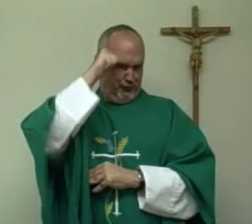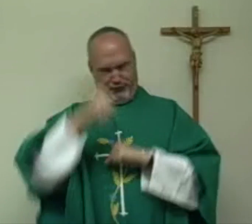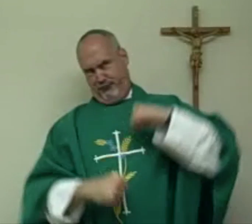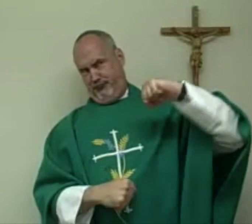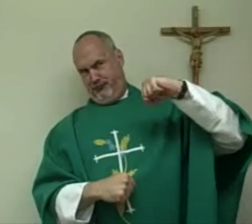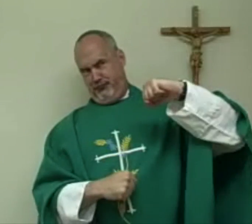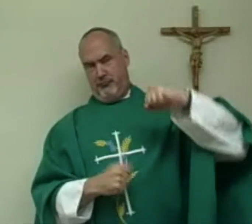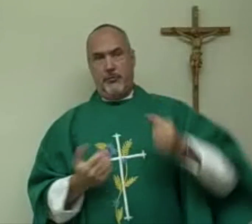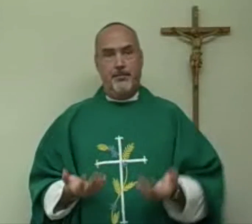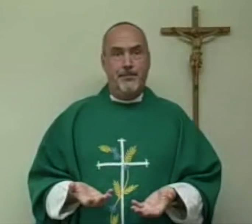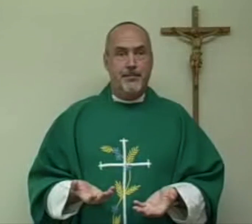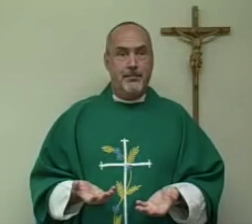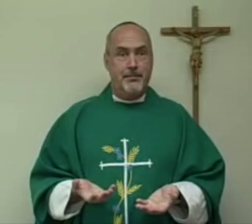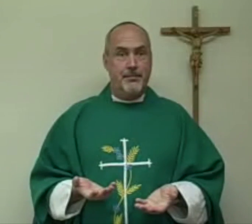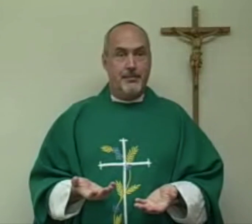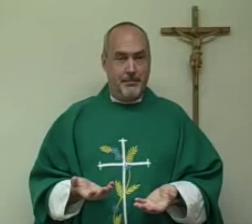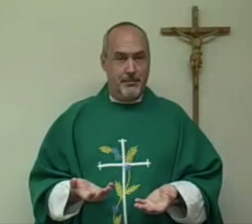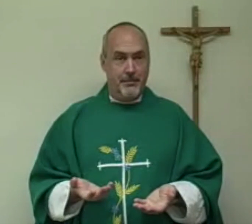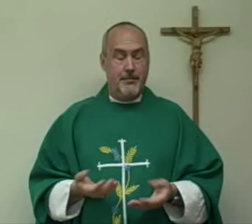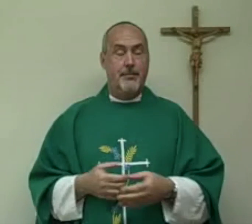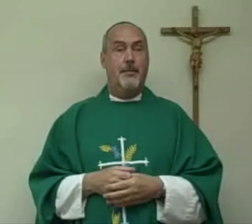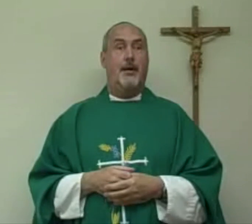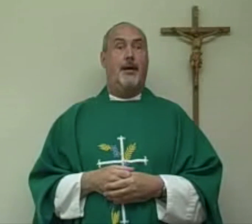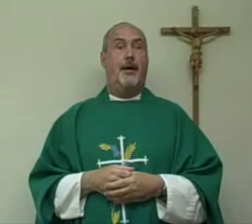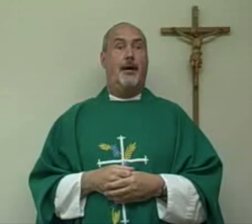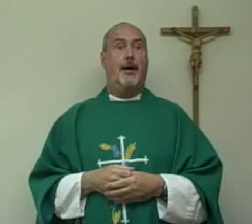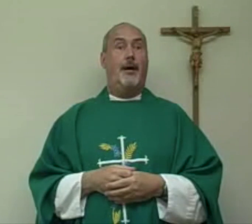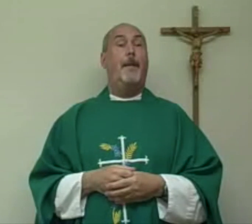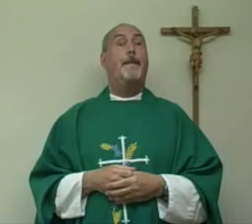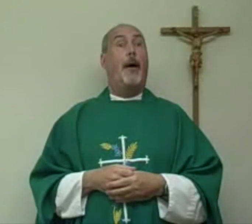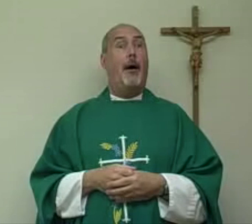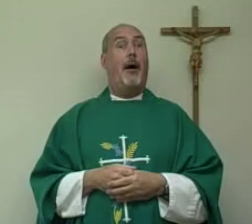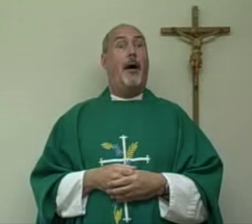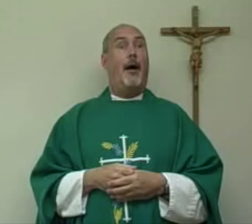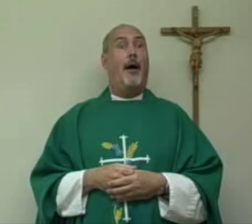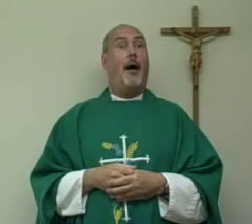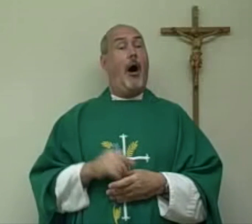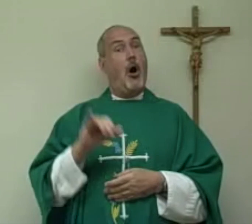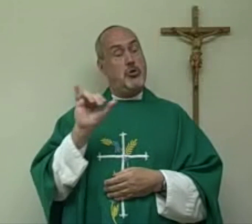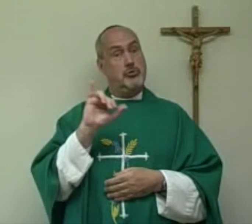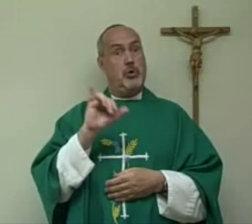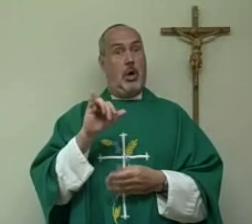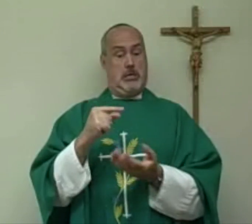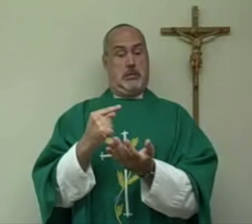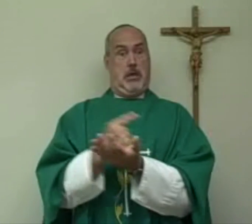change? Most likely they will close off and resist hearing what we have to say.